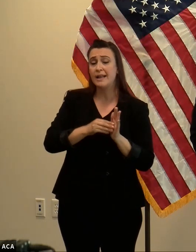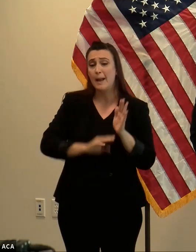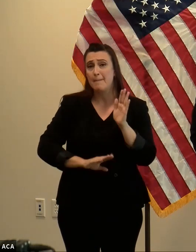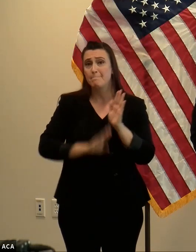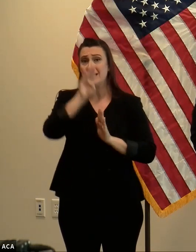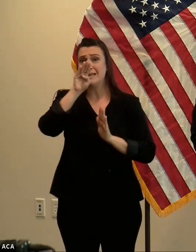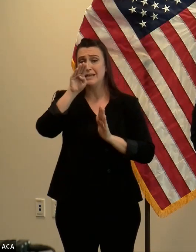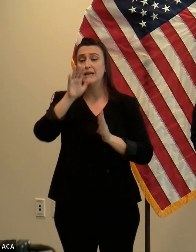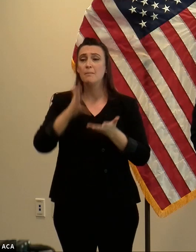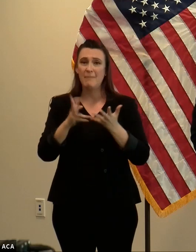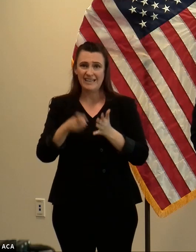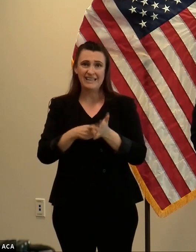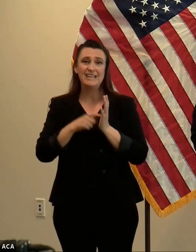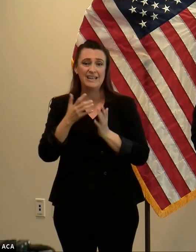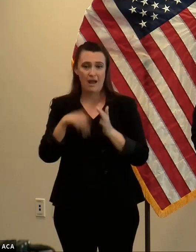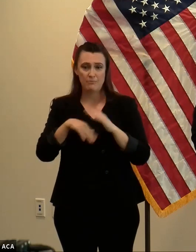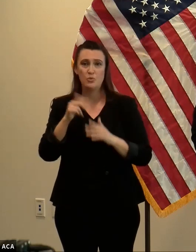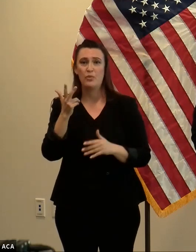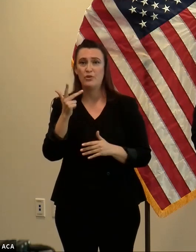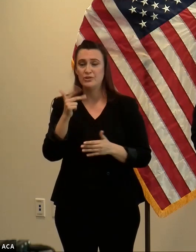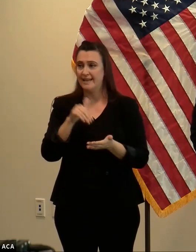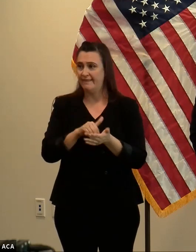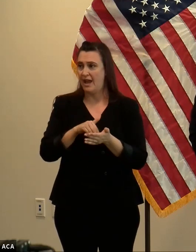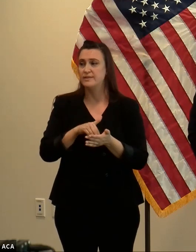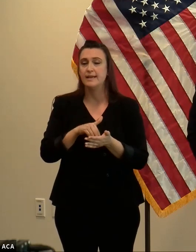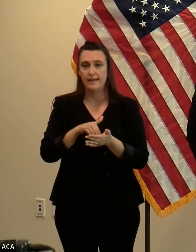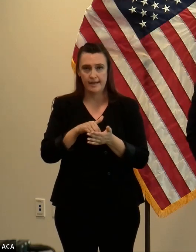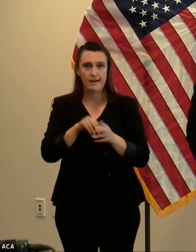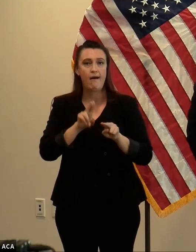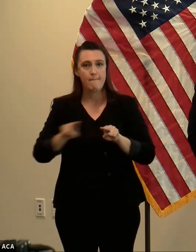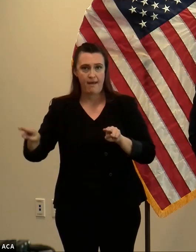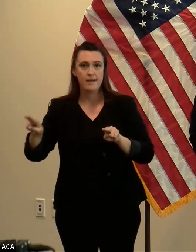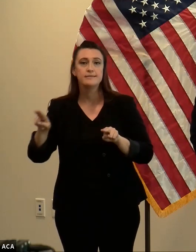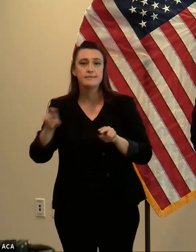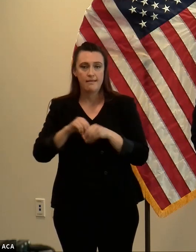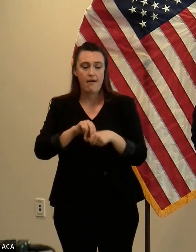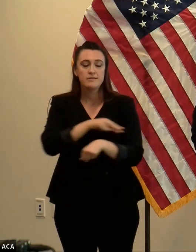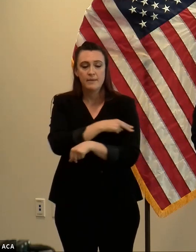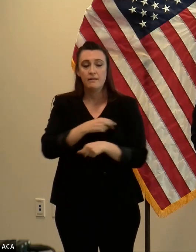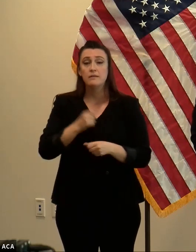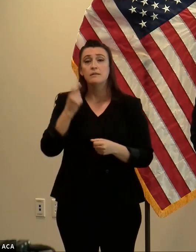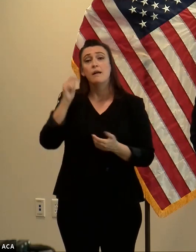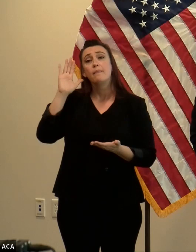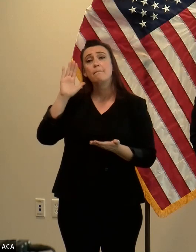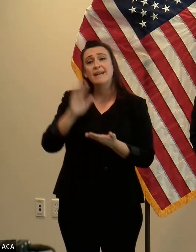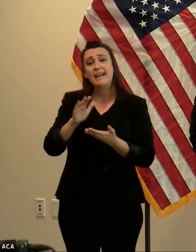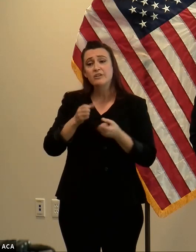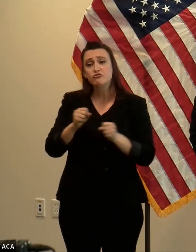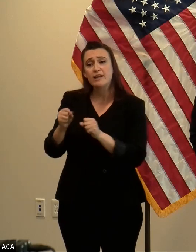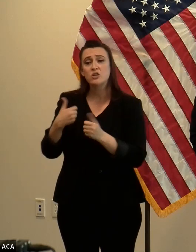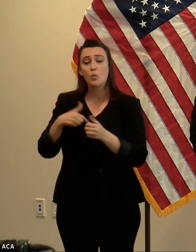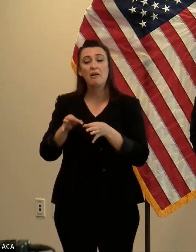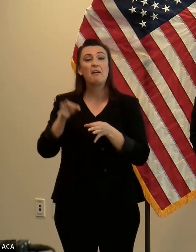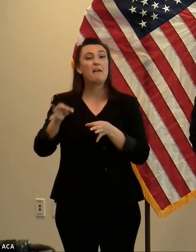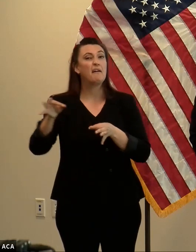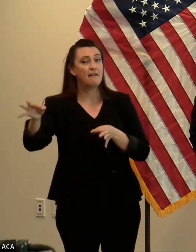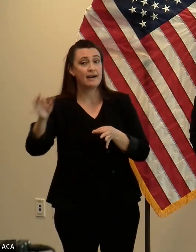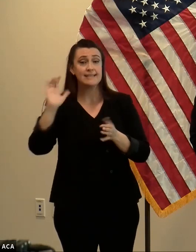13,000 hospital beds needed. It has, the mitigation strategies have pushed out potentially. So we're getting a range